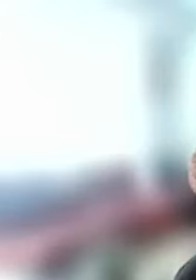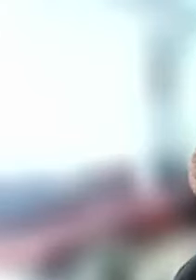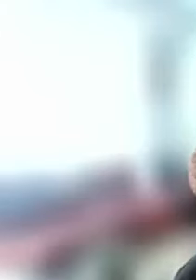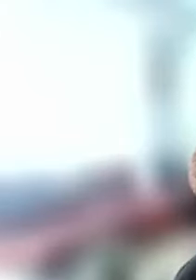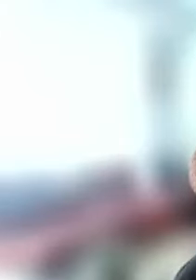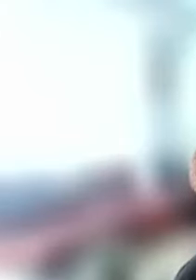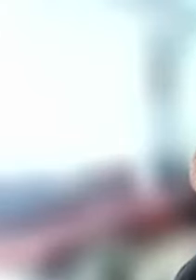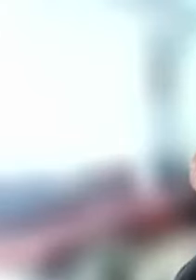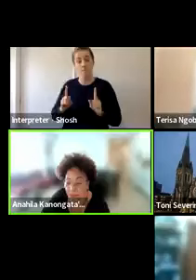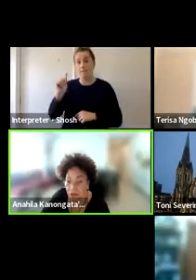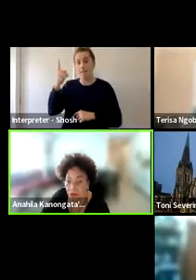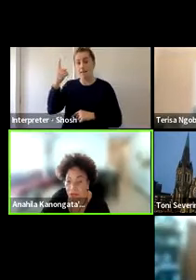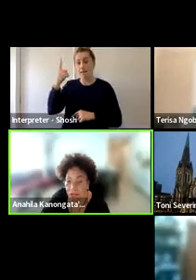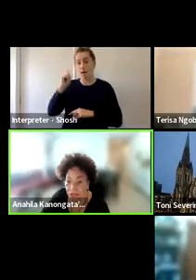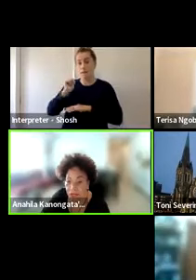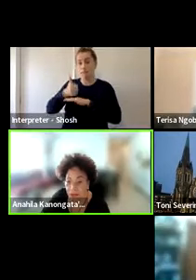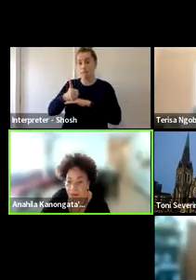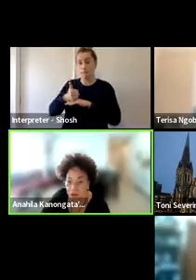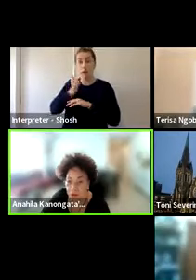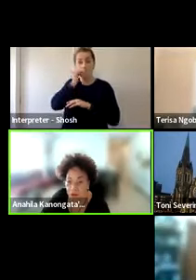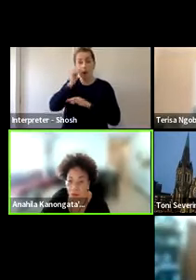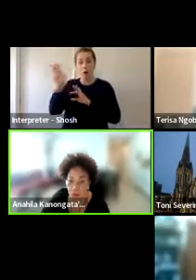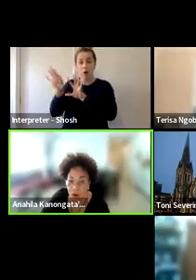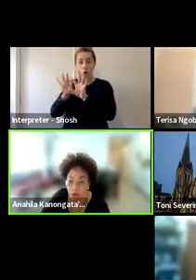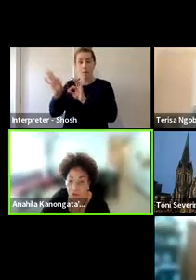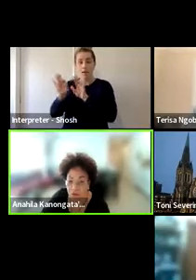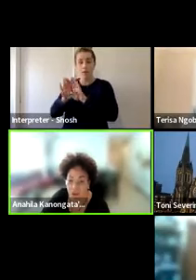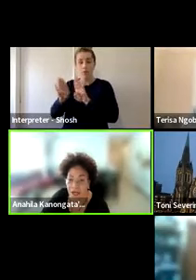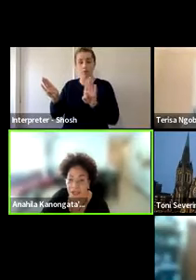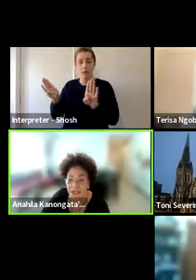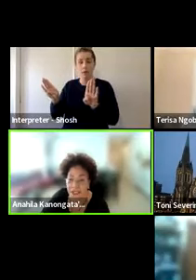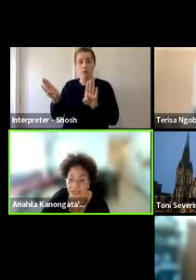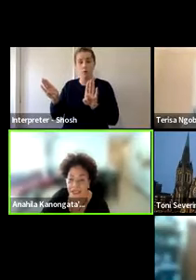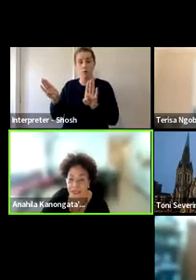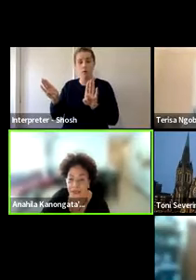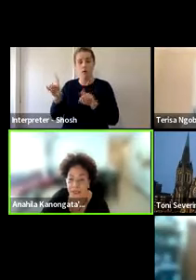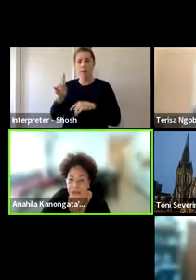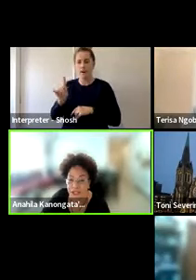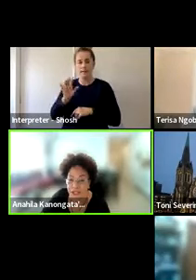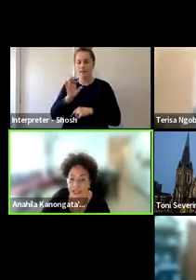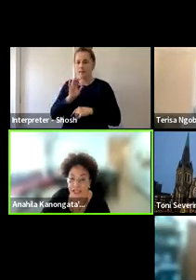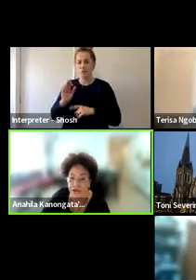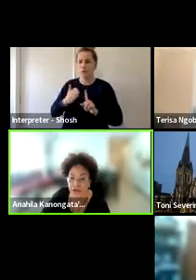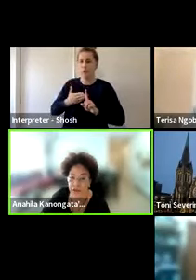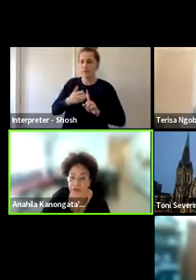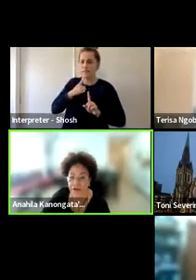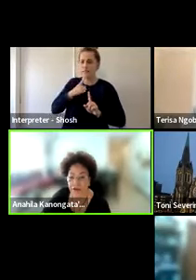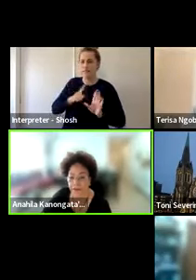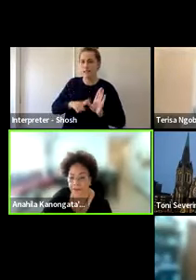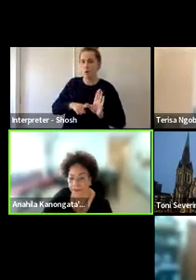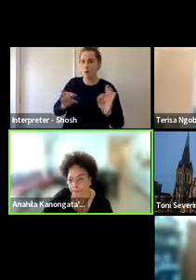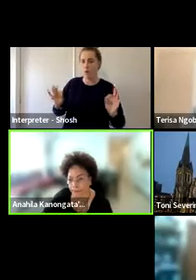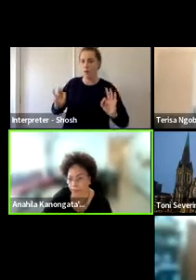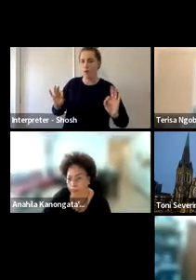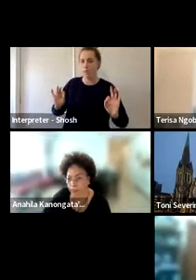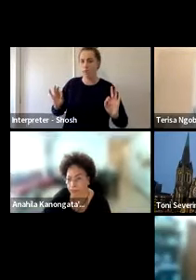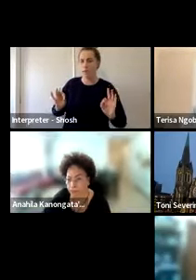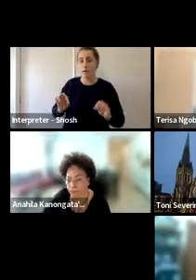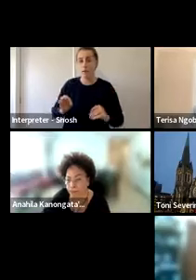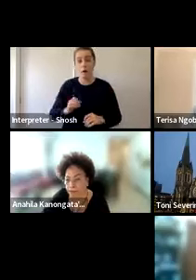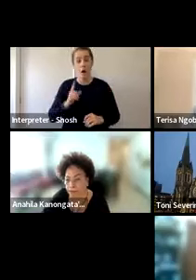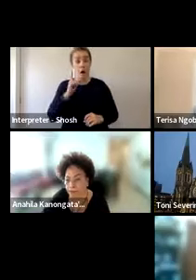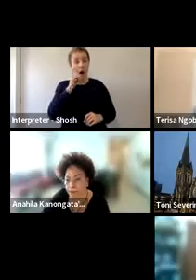the minister establishing a Māori nominations panel to appoint one or more, but it doesn't specifically say youth. I